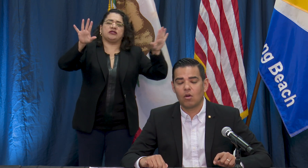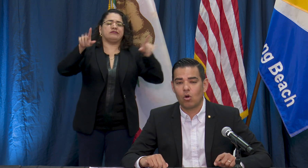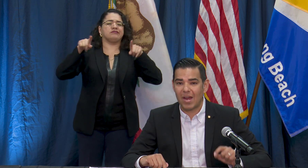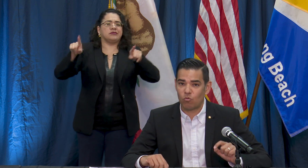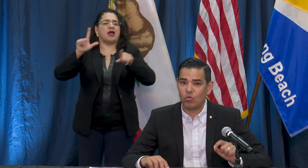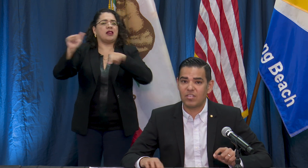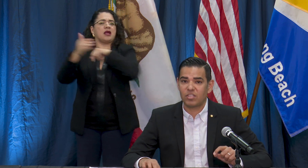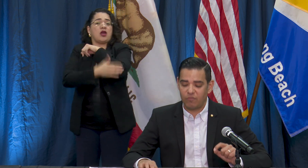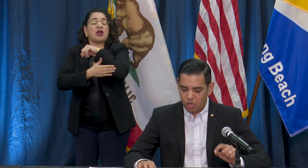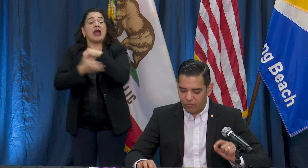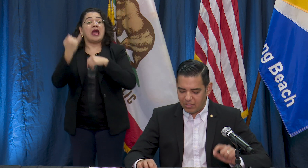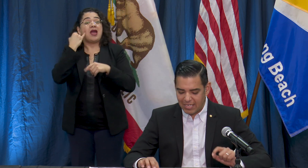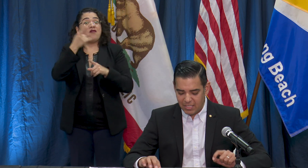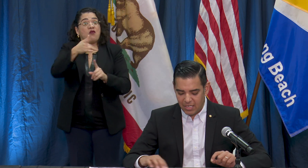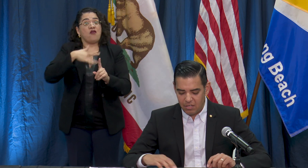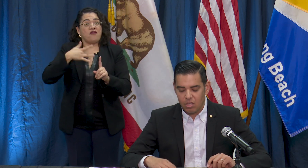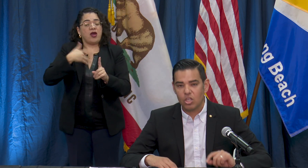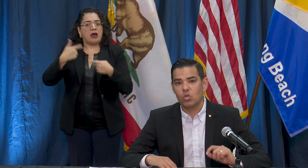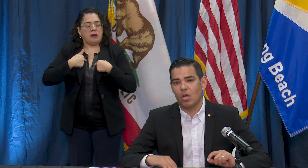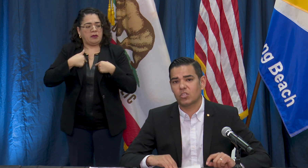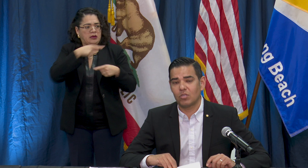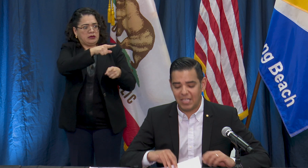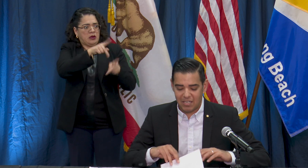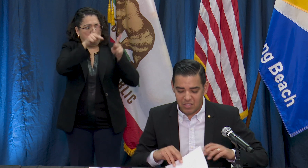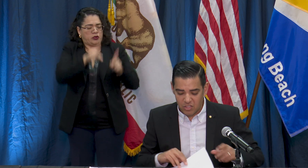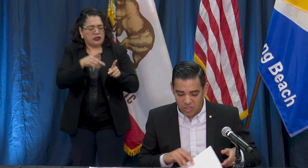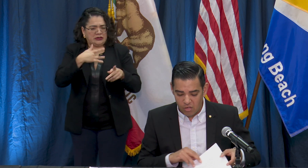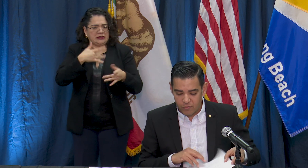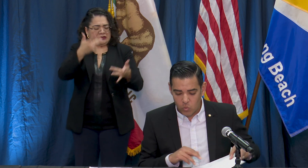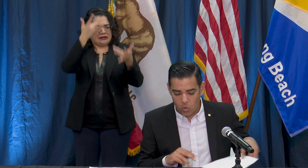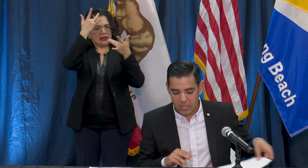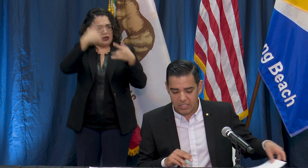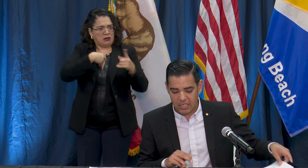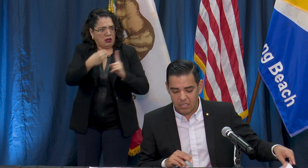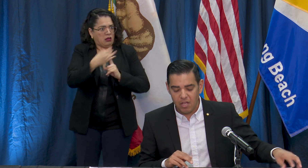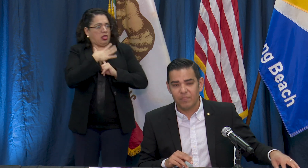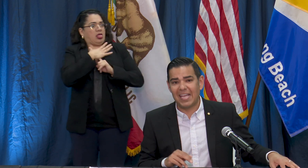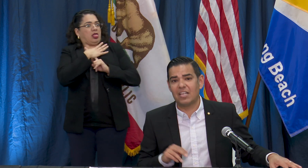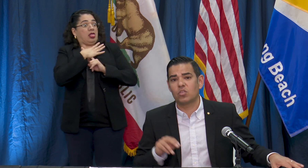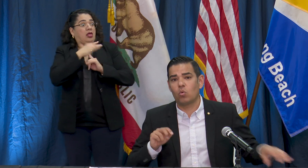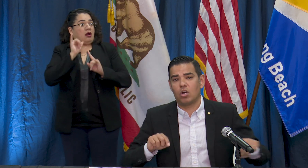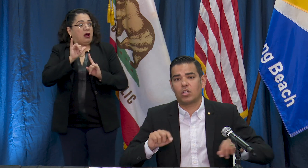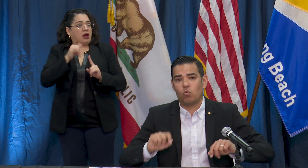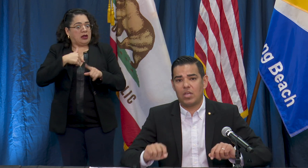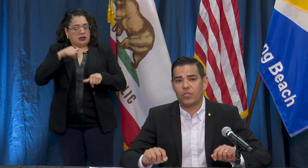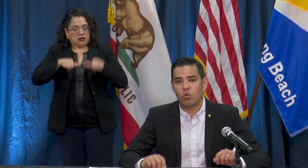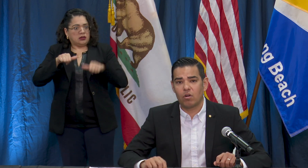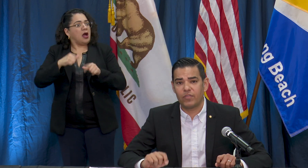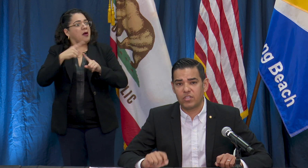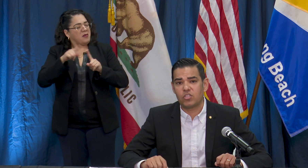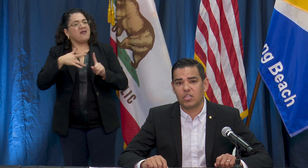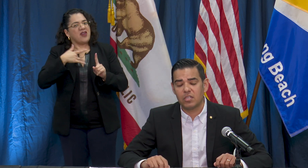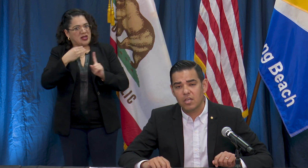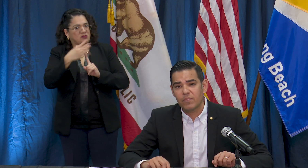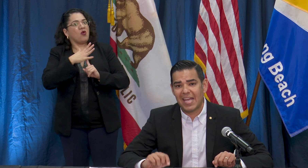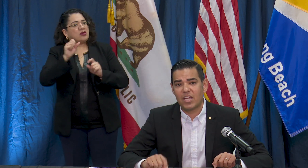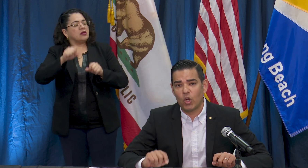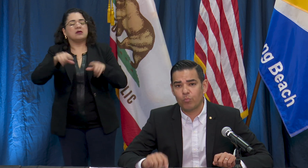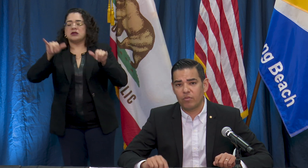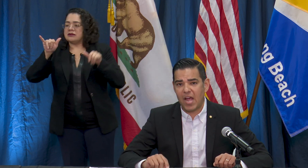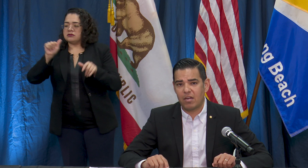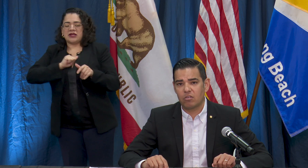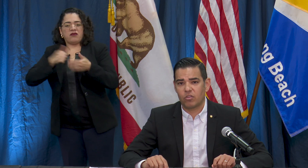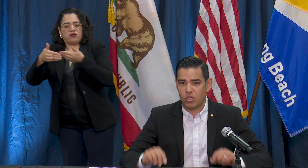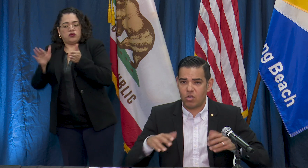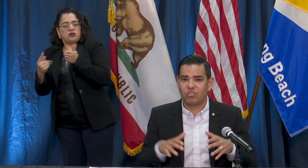exposed or at risk of COVID-19, you also need to self-quarantine and to work with your physician and